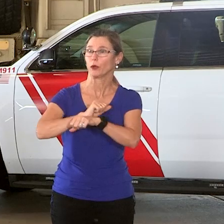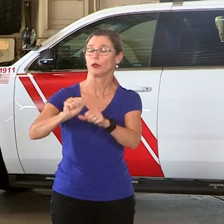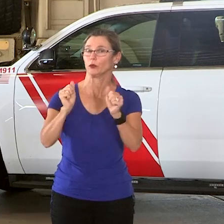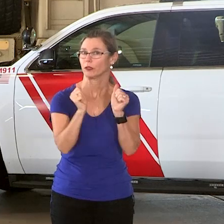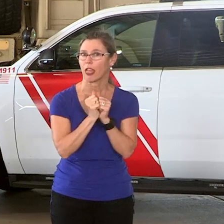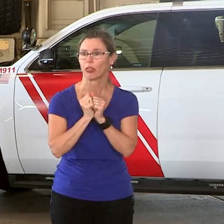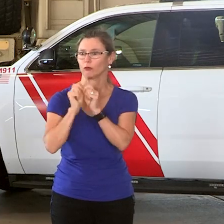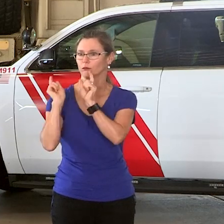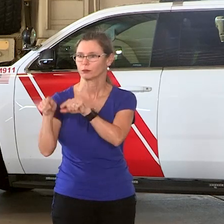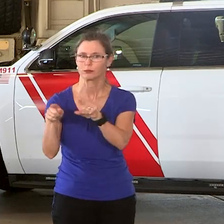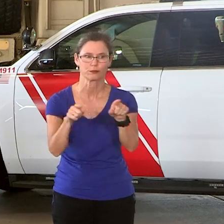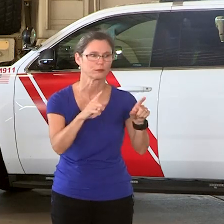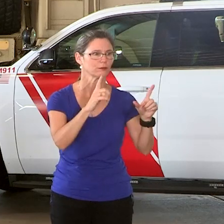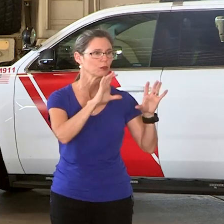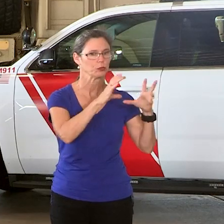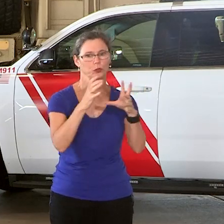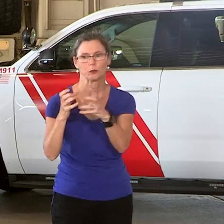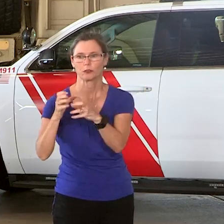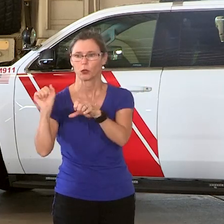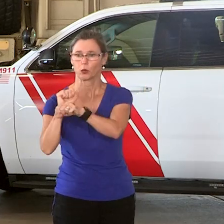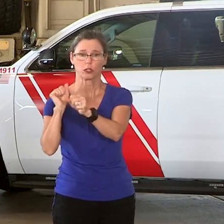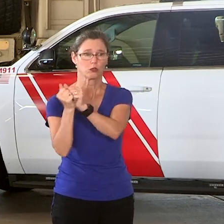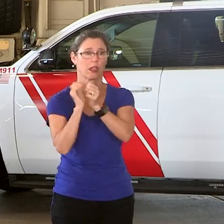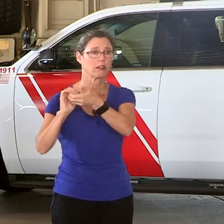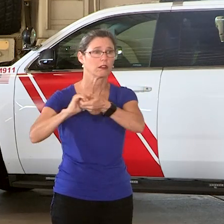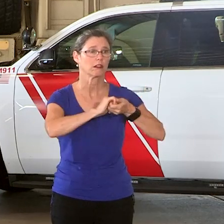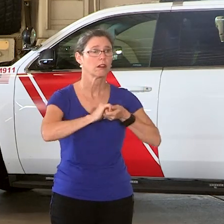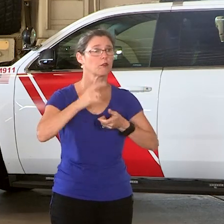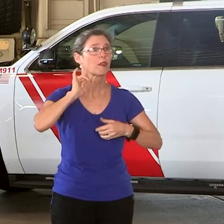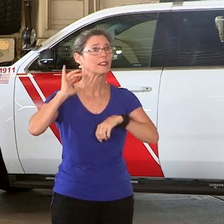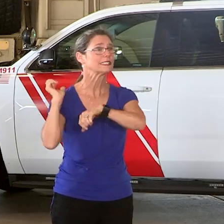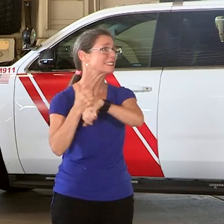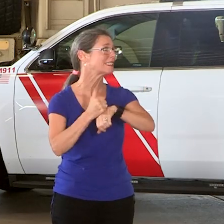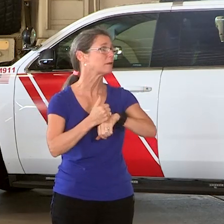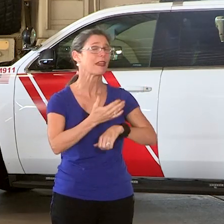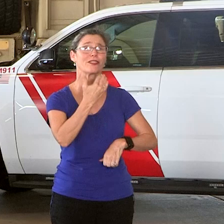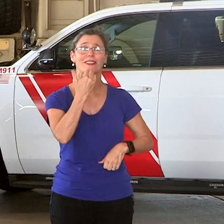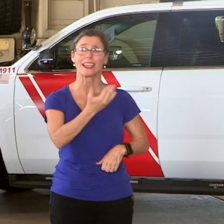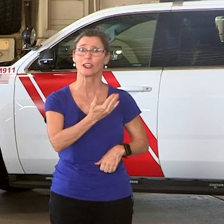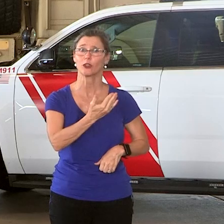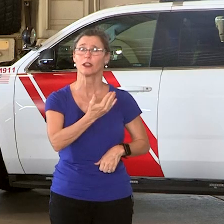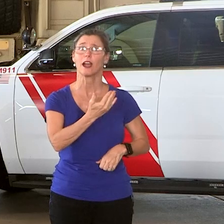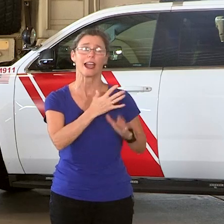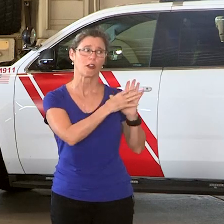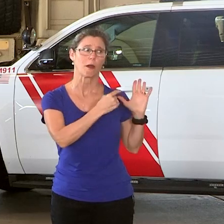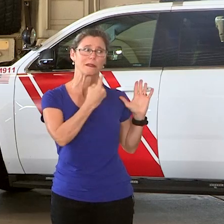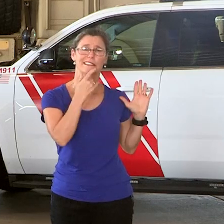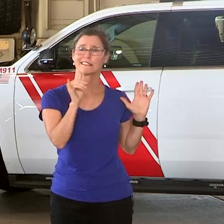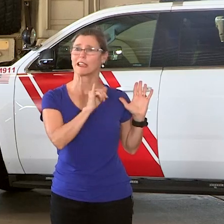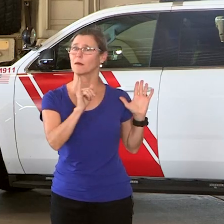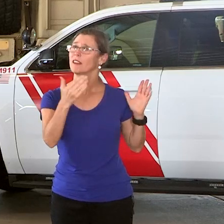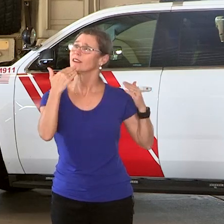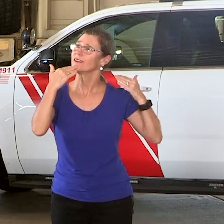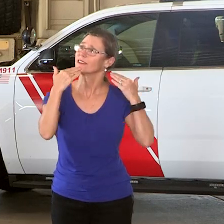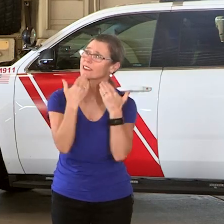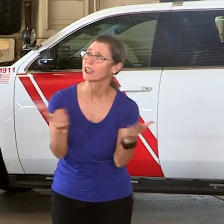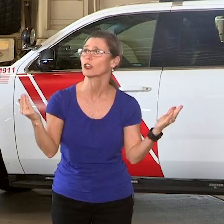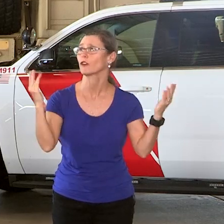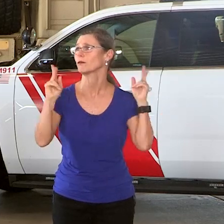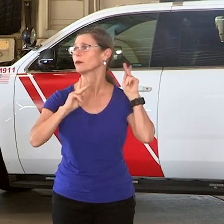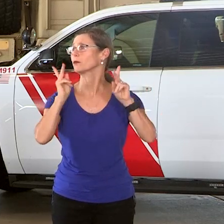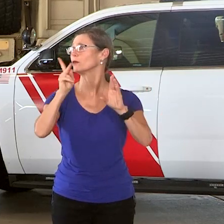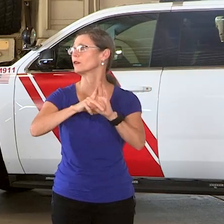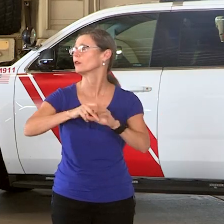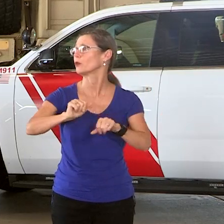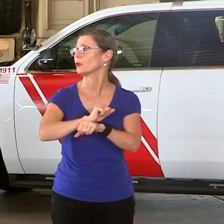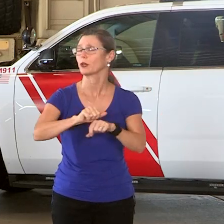this site possible today, and I want to echo Lance's comments. Thanks to everyone who has had a hand in that. And I